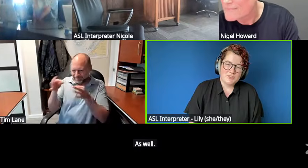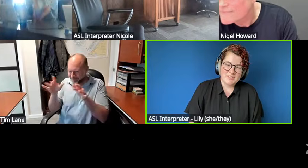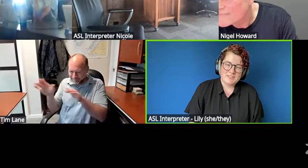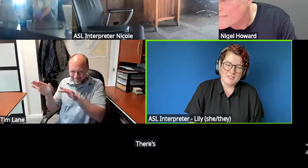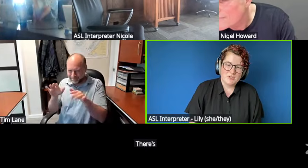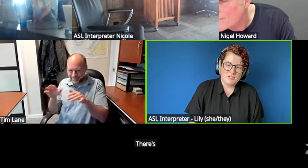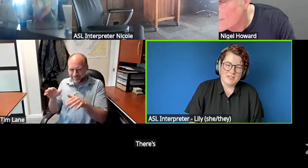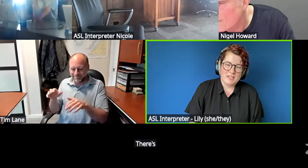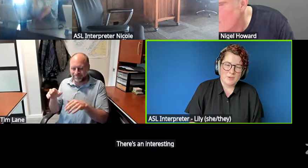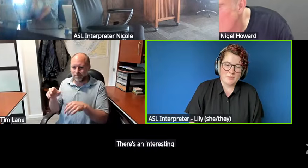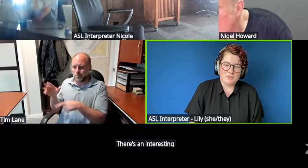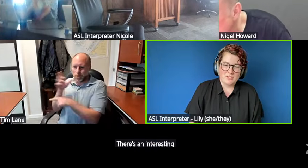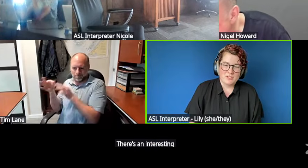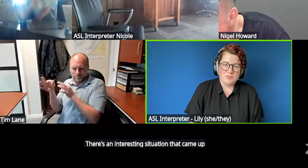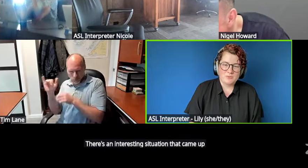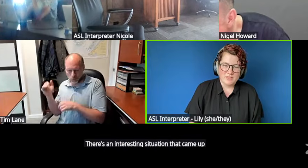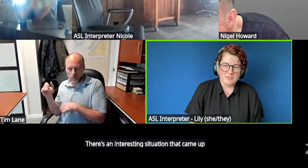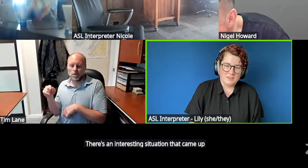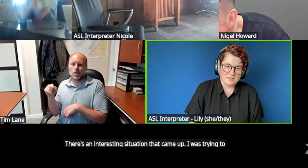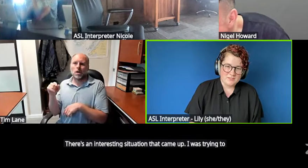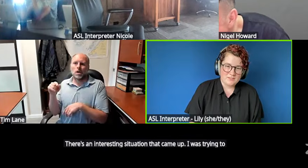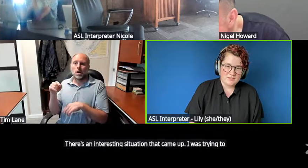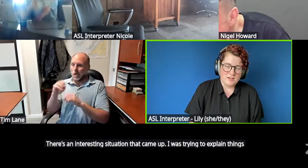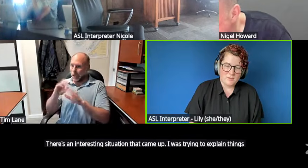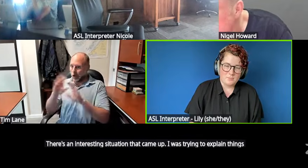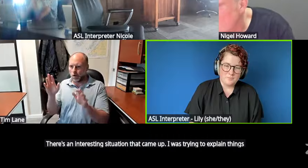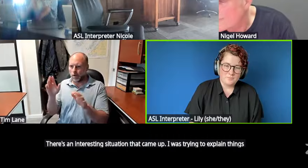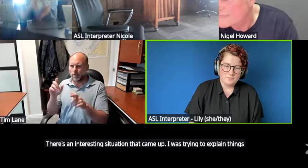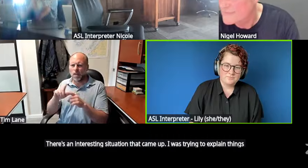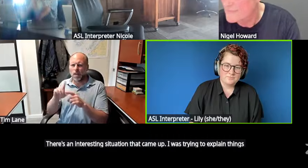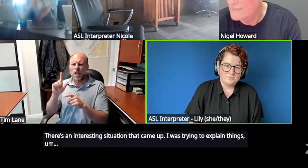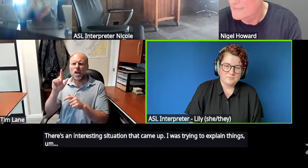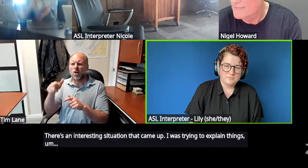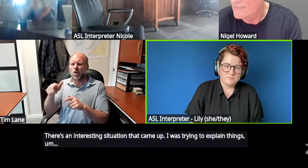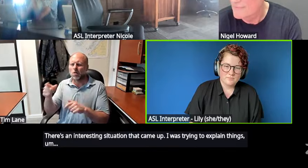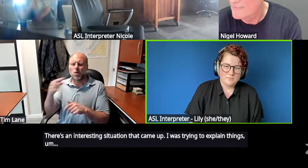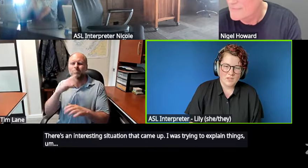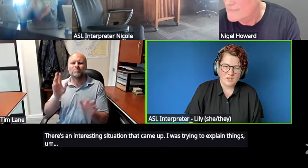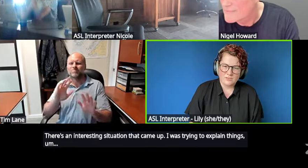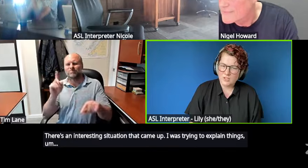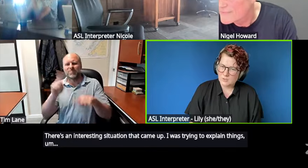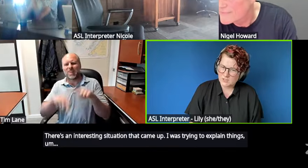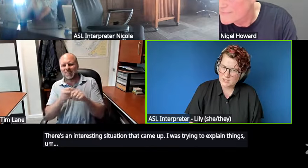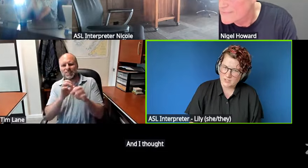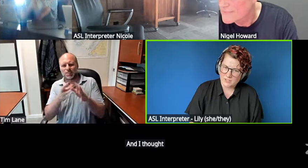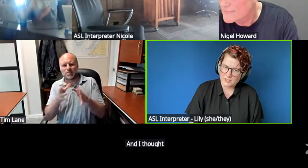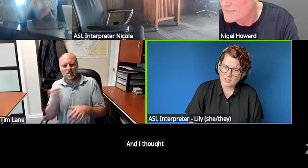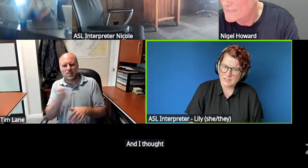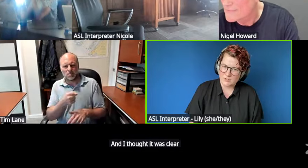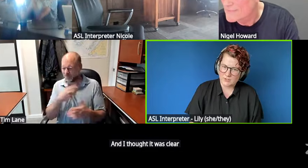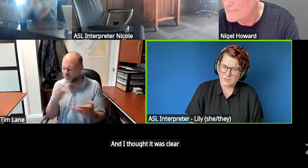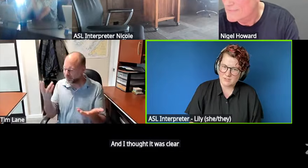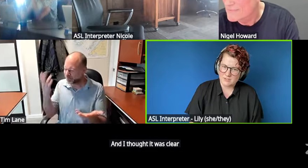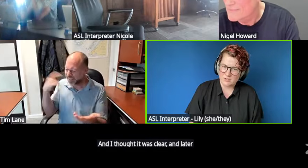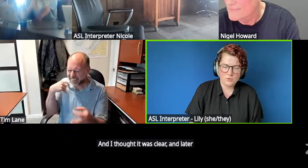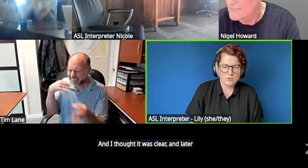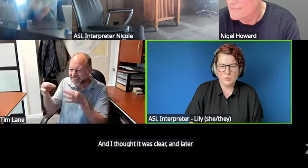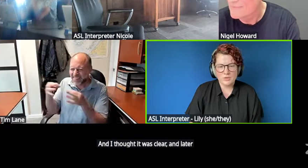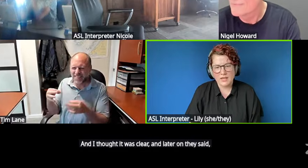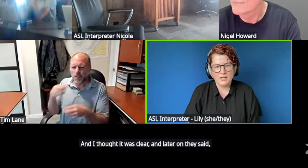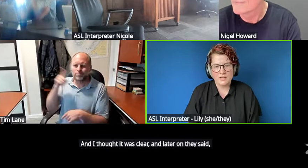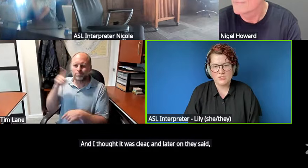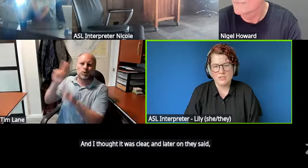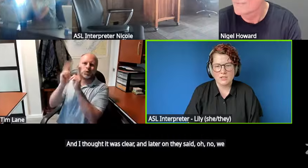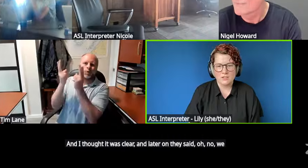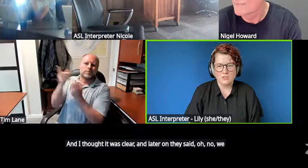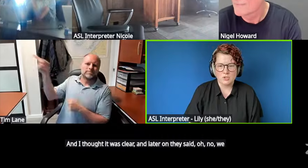There's an interesting situation that came up. I was trying to explain things, and I thought it was clear. And later on, they said, oh, no,